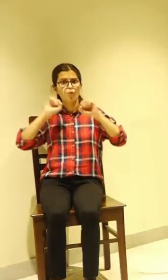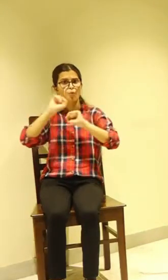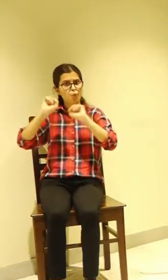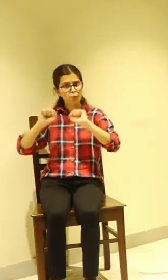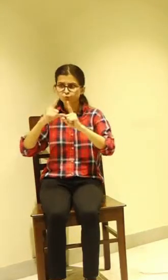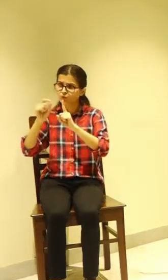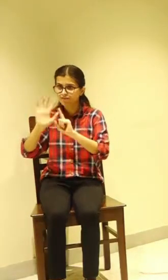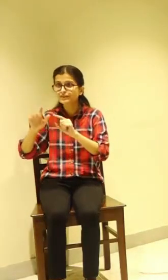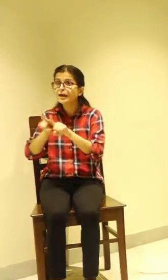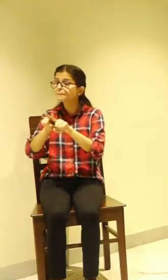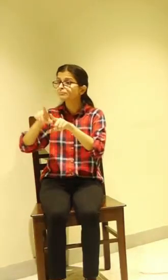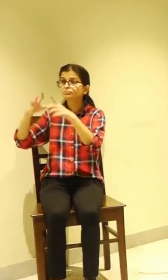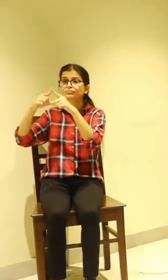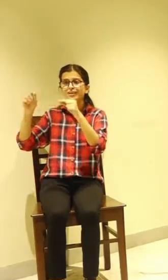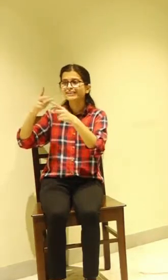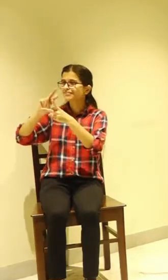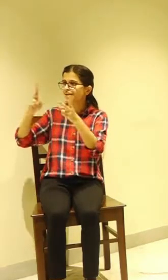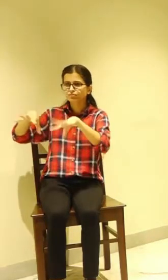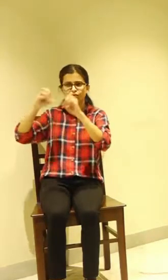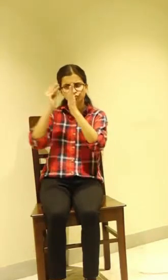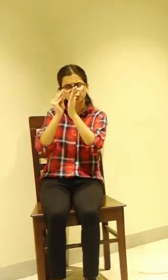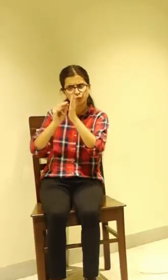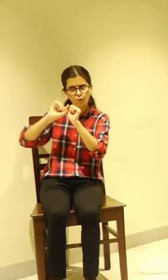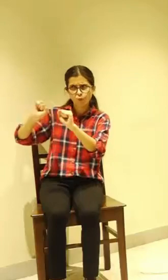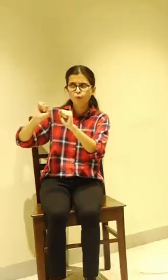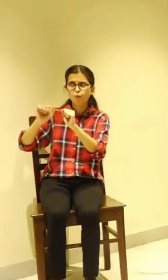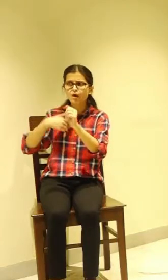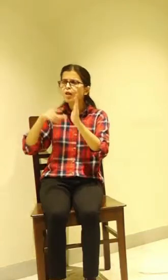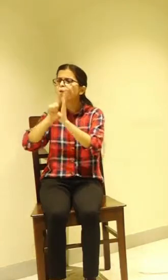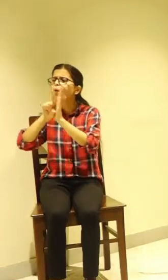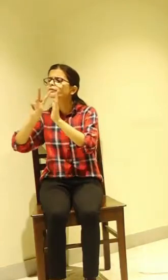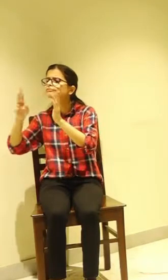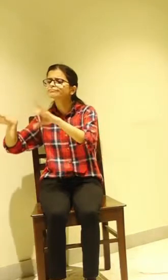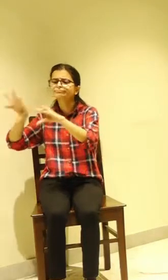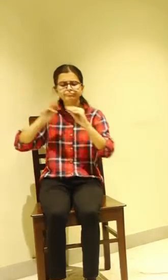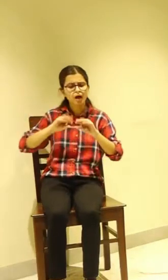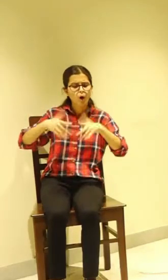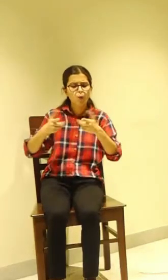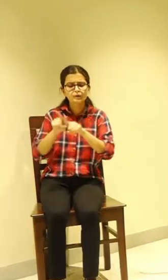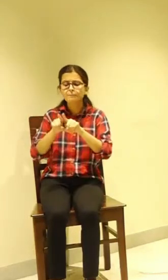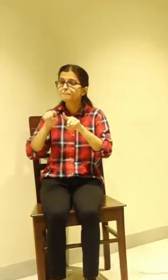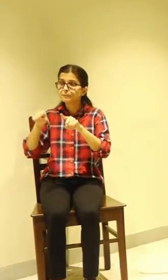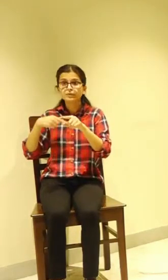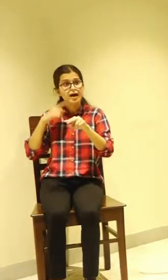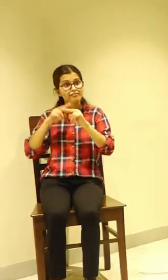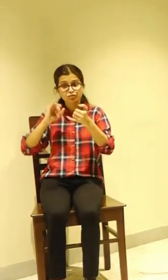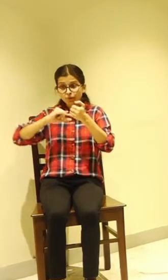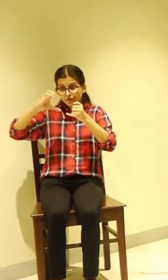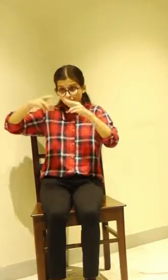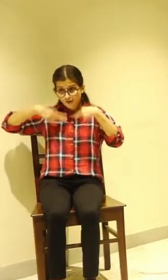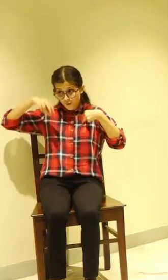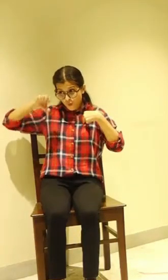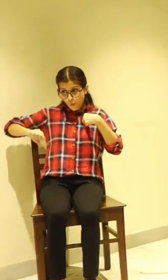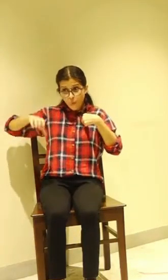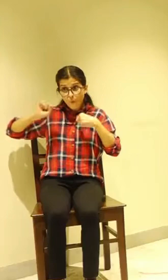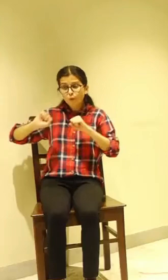same Japanese Constitution where they picked up this procedure established by law from, many of these rights have since been brought in by the Supreme Court, but some